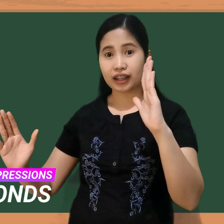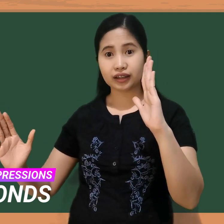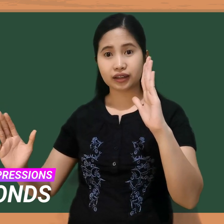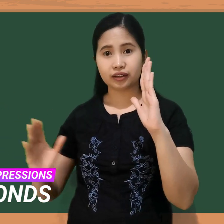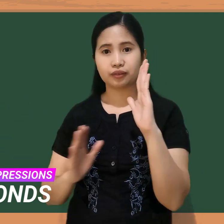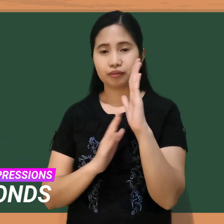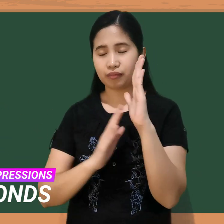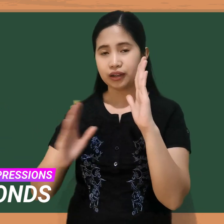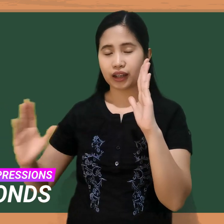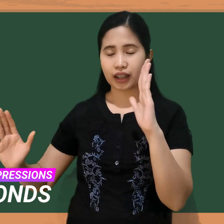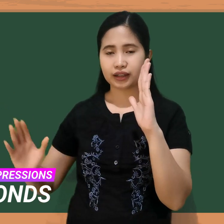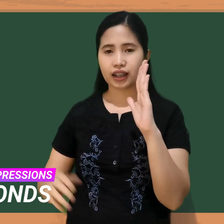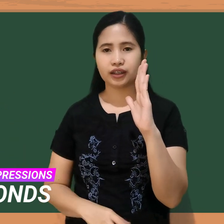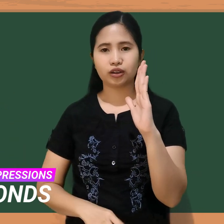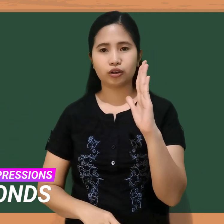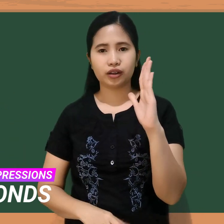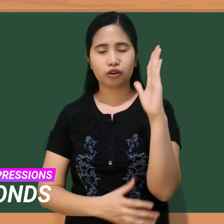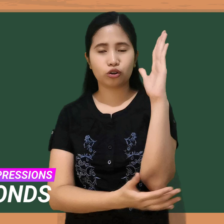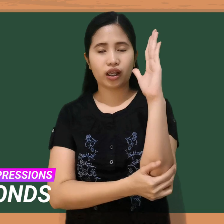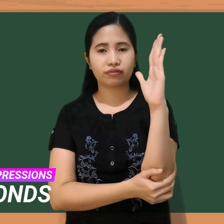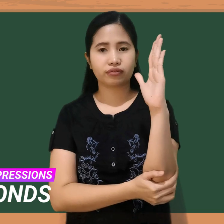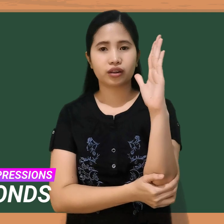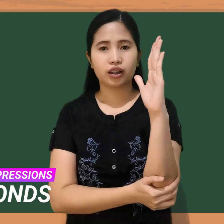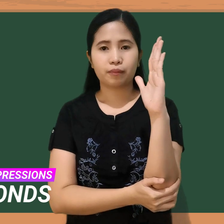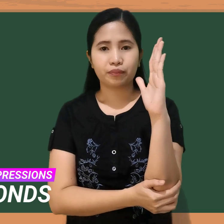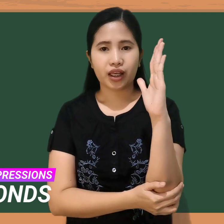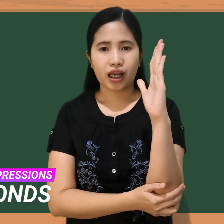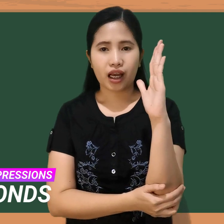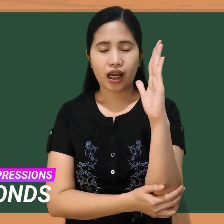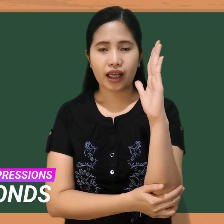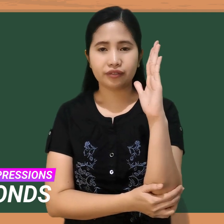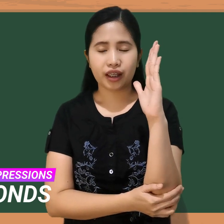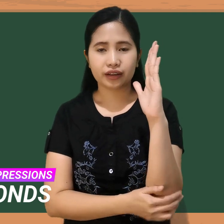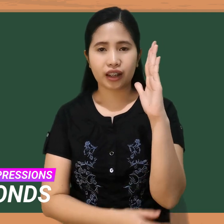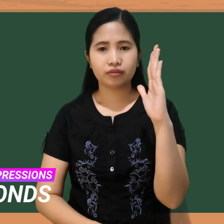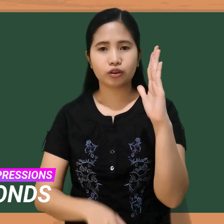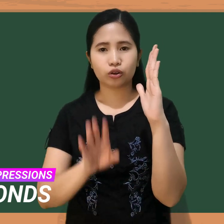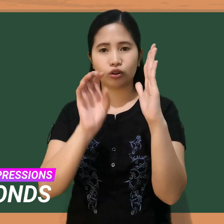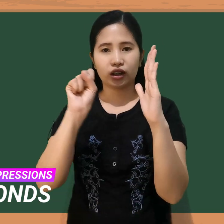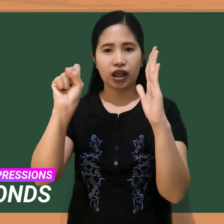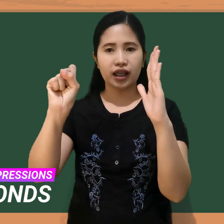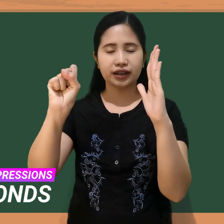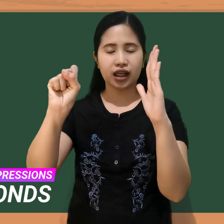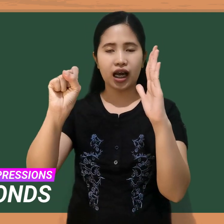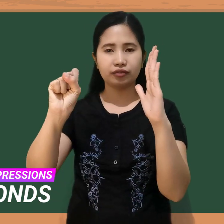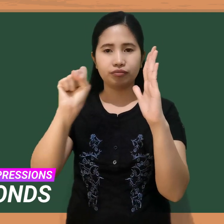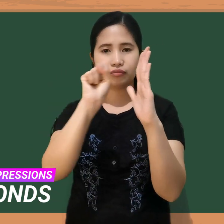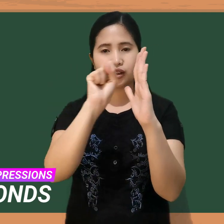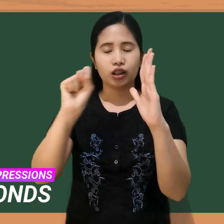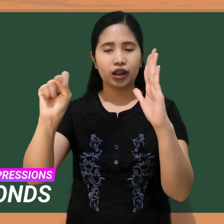right, bandang right side. So, ito yung left hand natin. So, S hand.